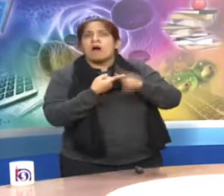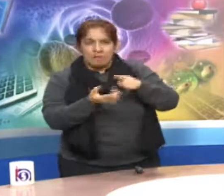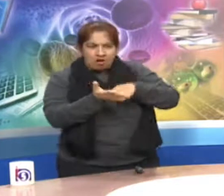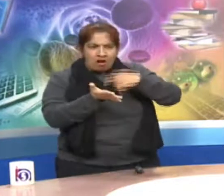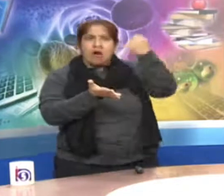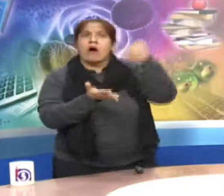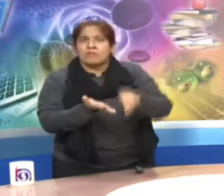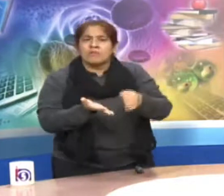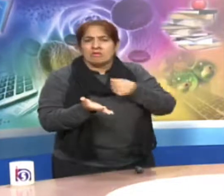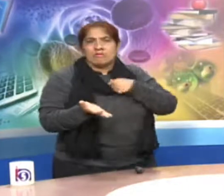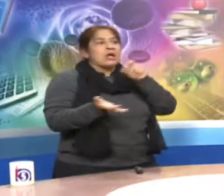and